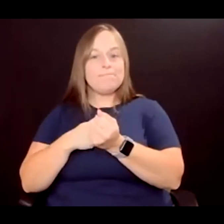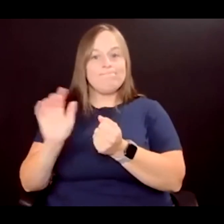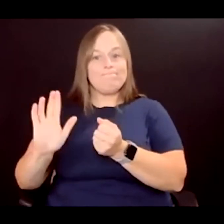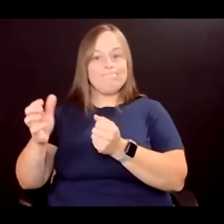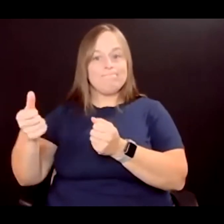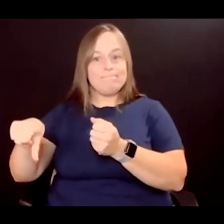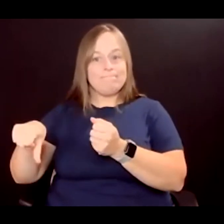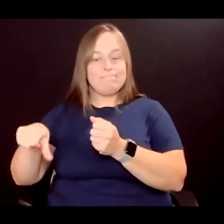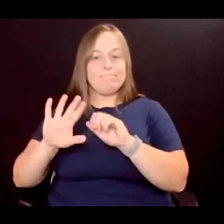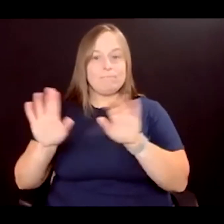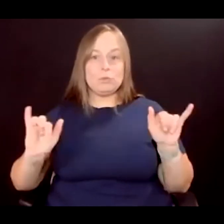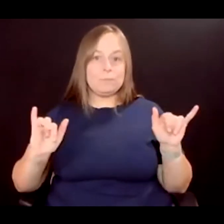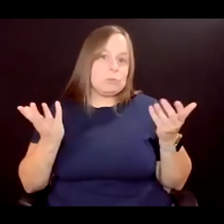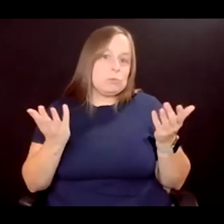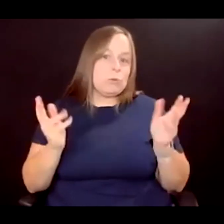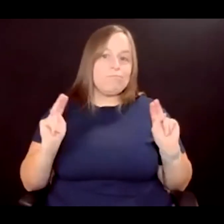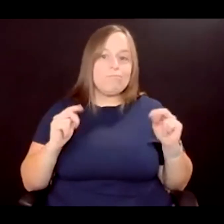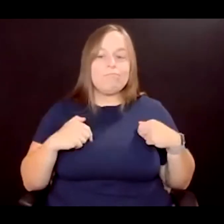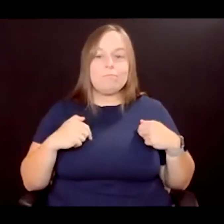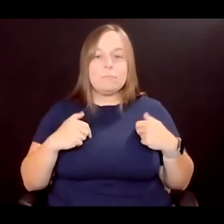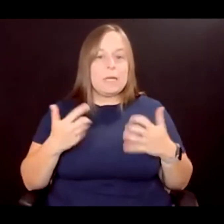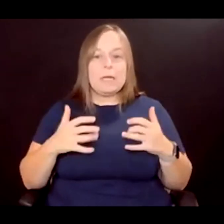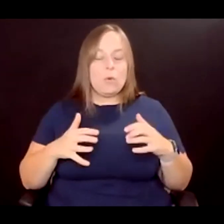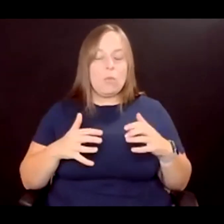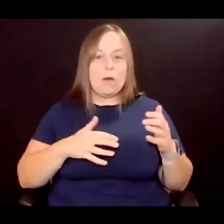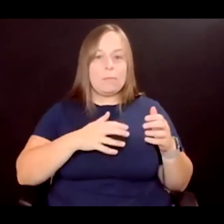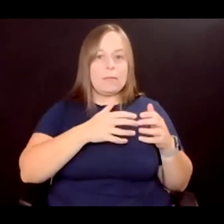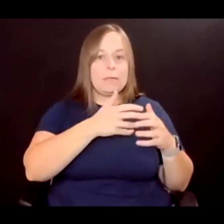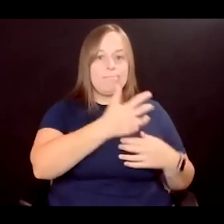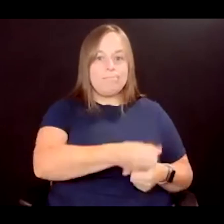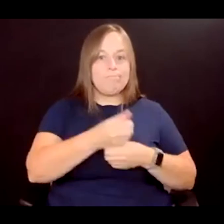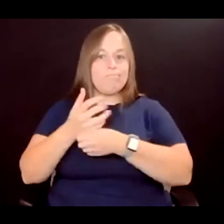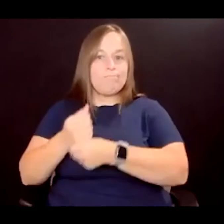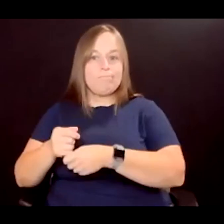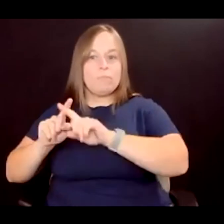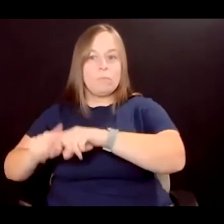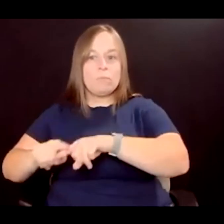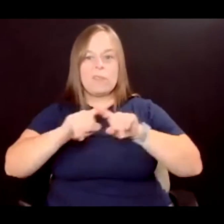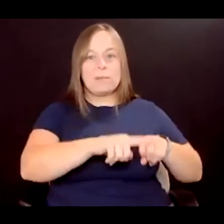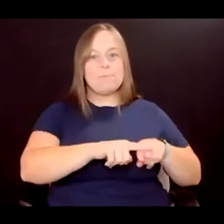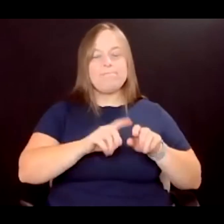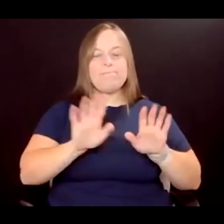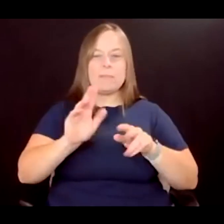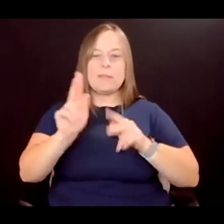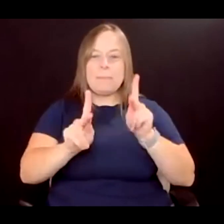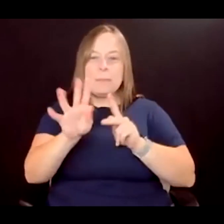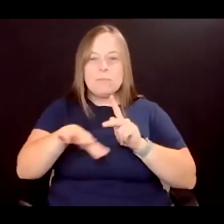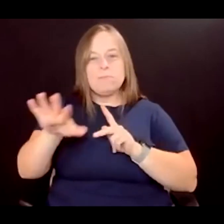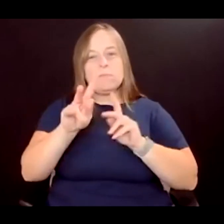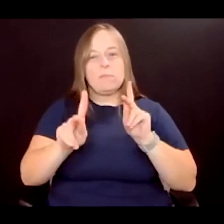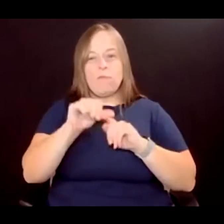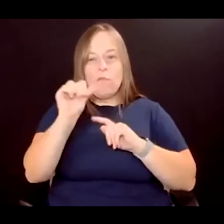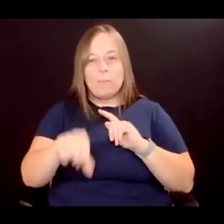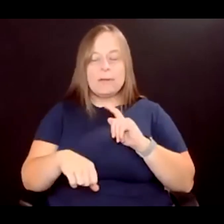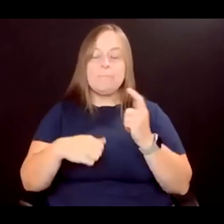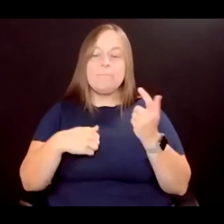family owns and operates Quail Auto Sales, which my grandfather, who came from Sicily, Italy, and started the business